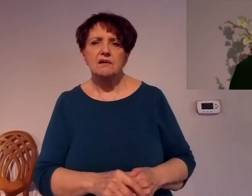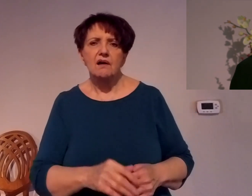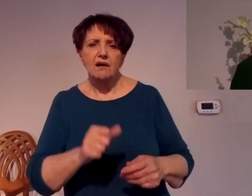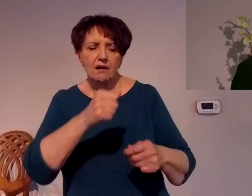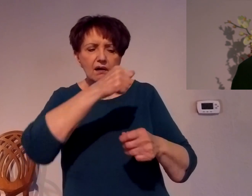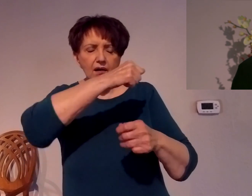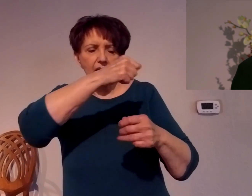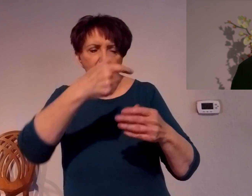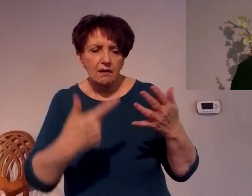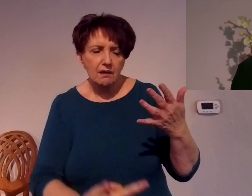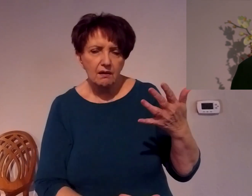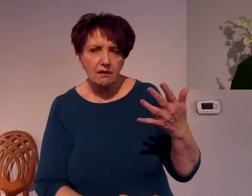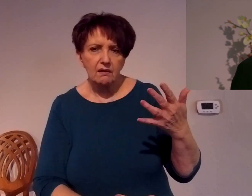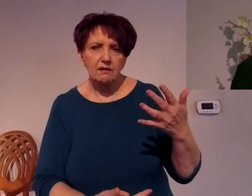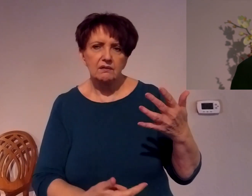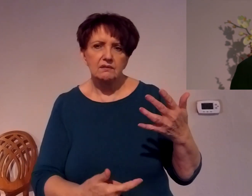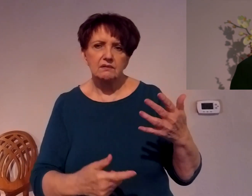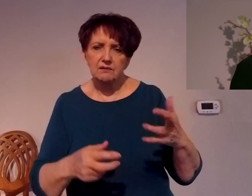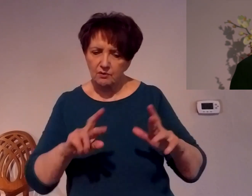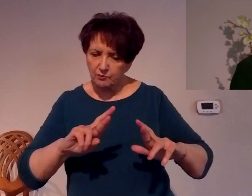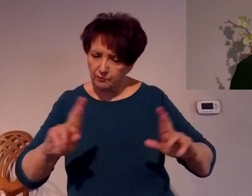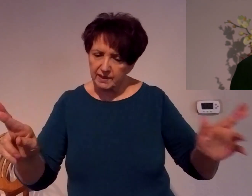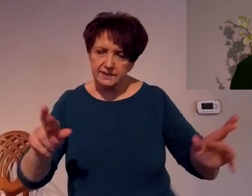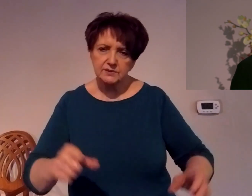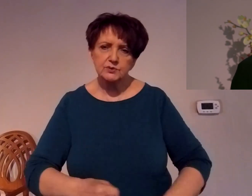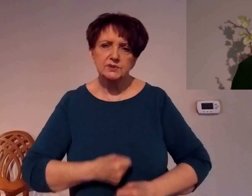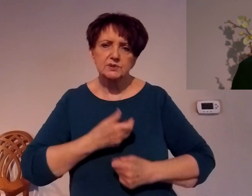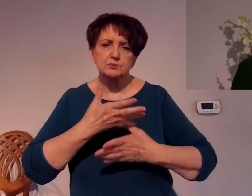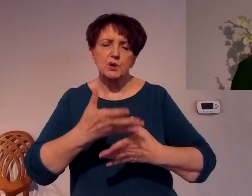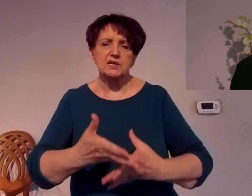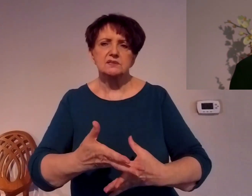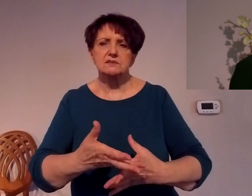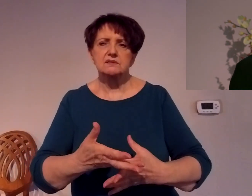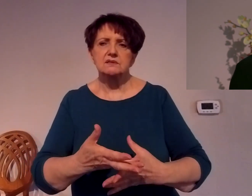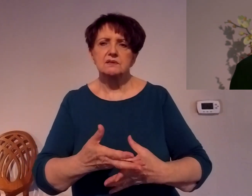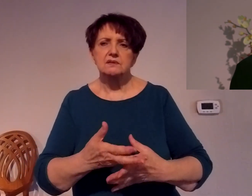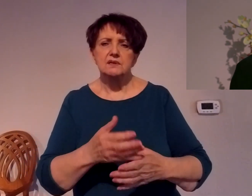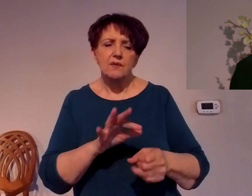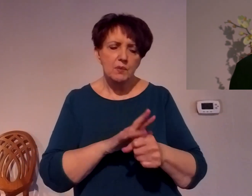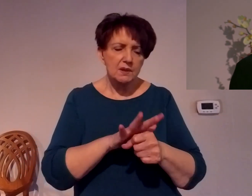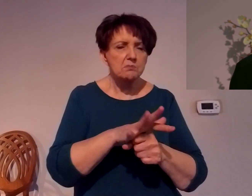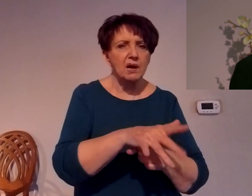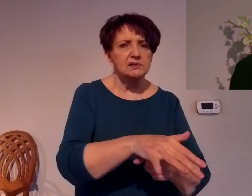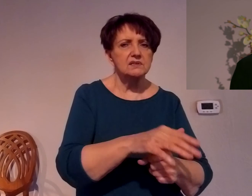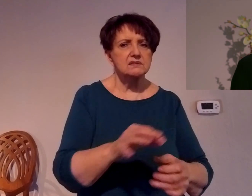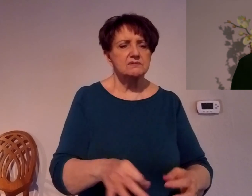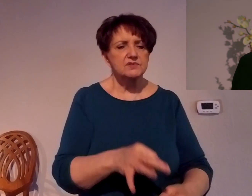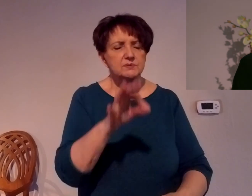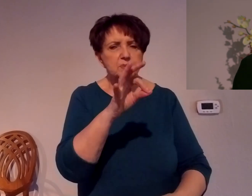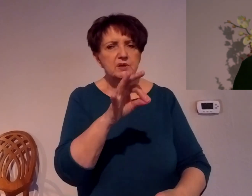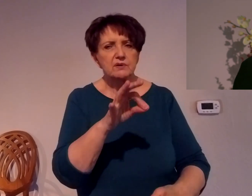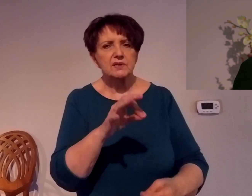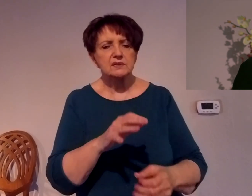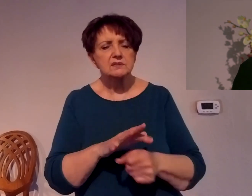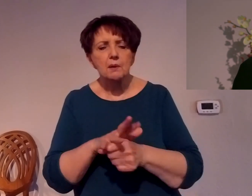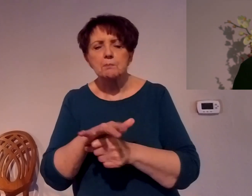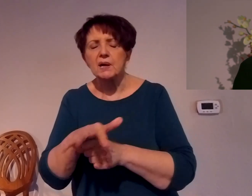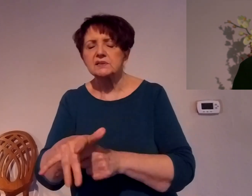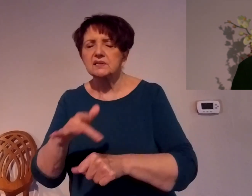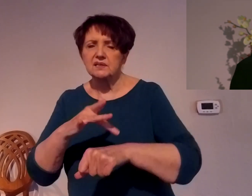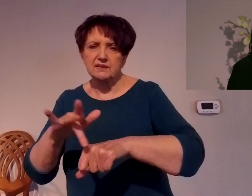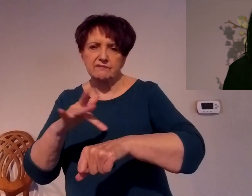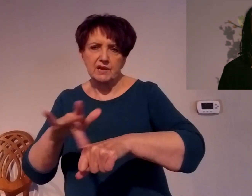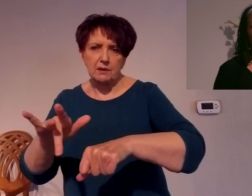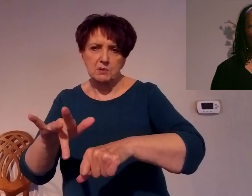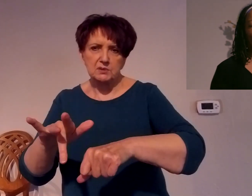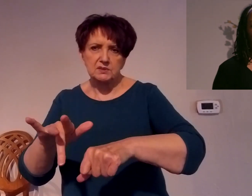all are ready to express. That the abundance of spirit is abundantly available,